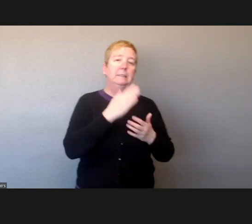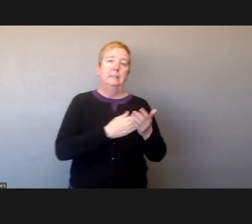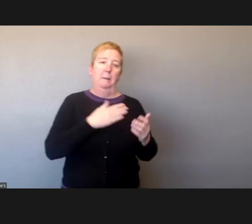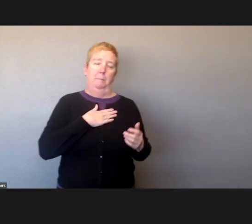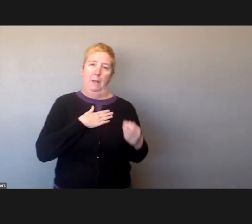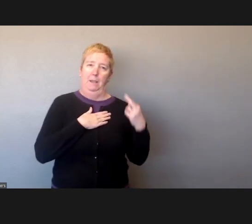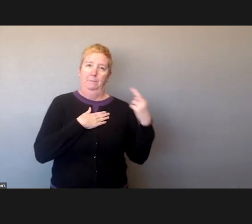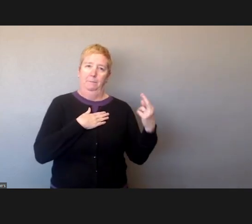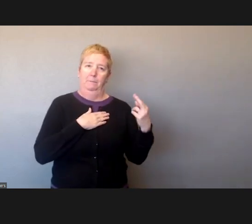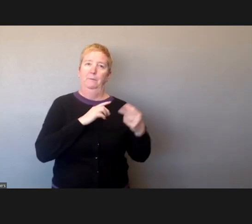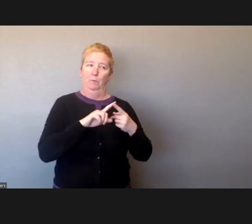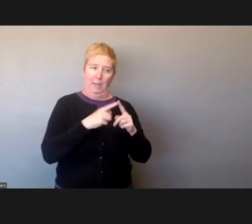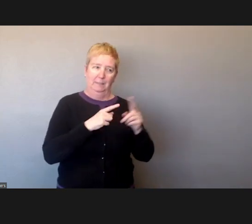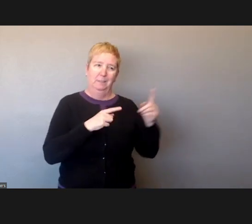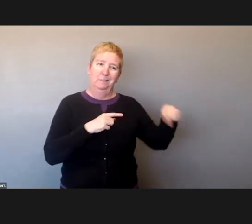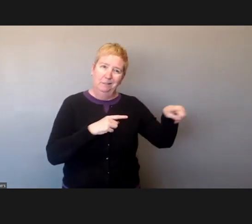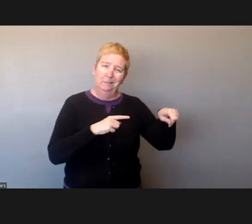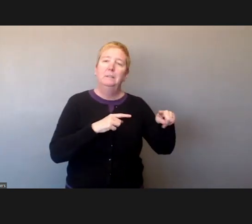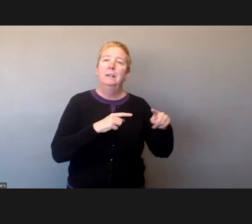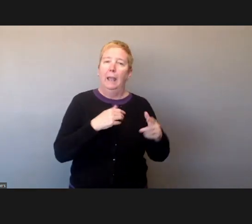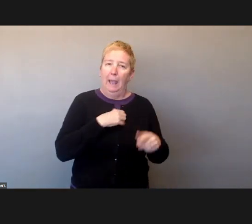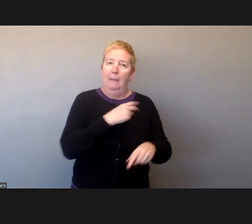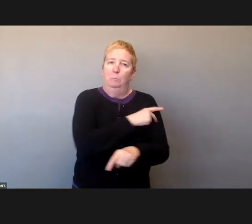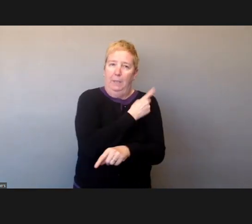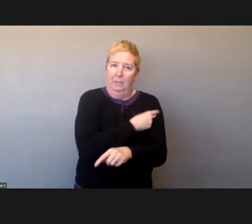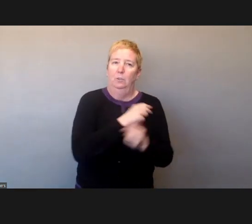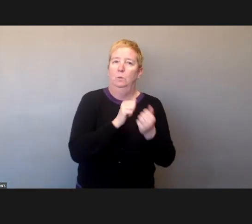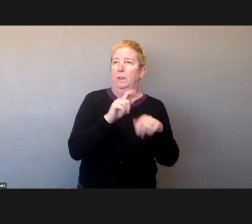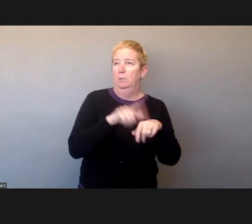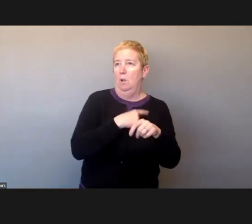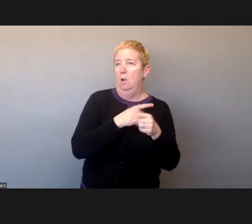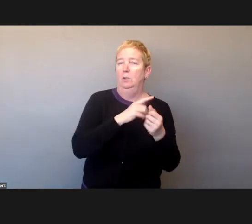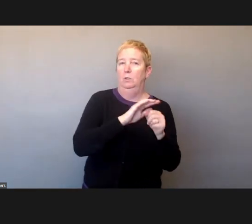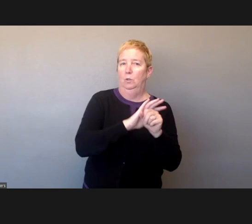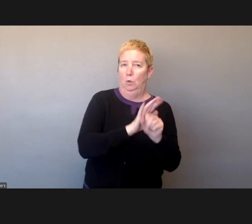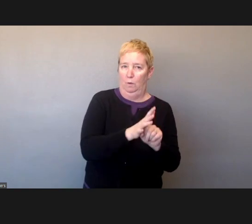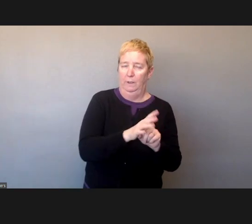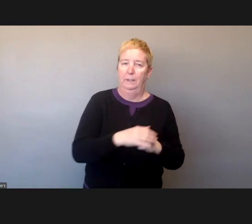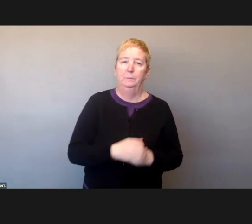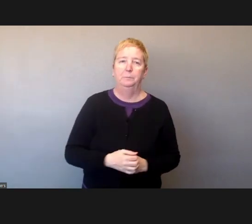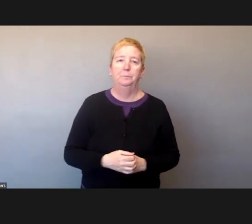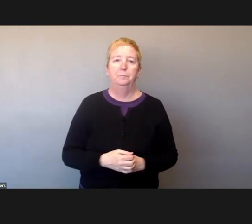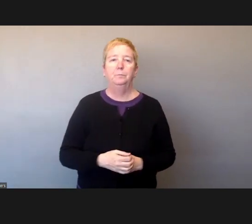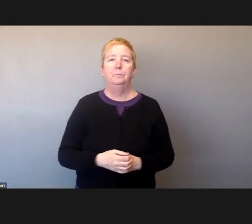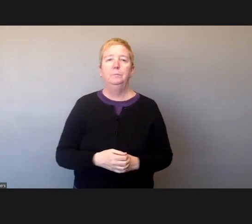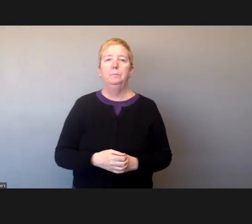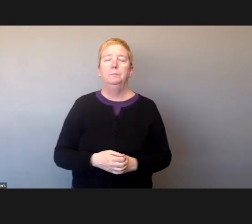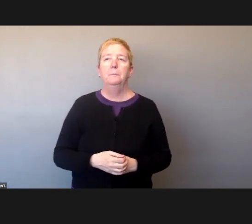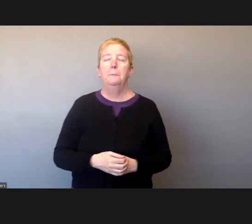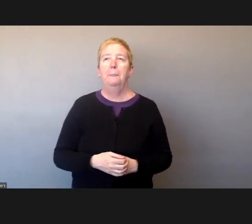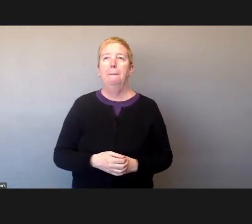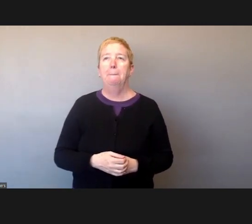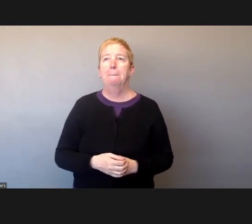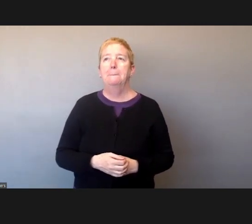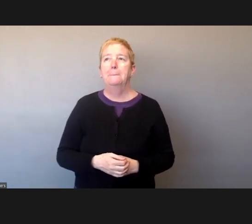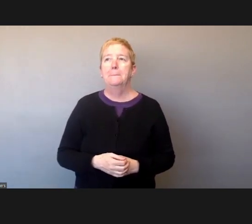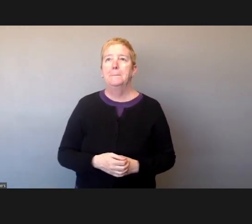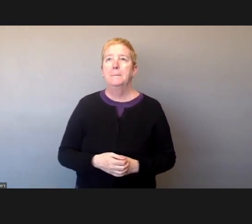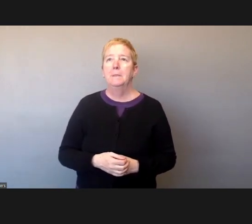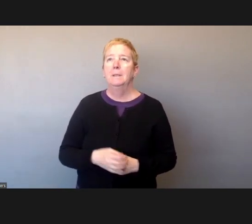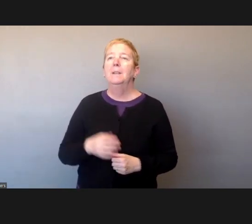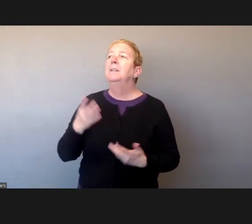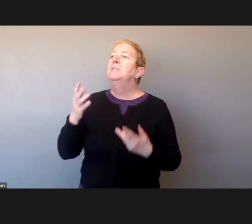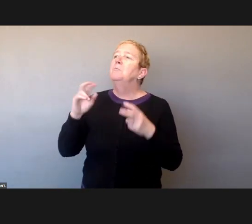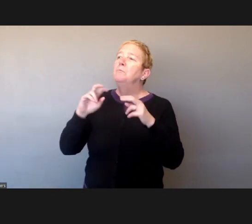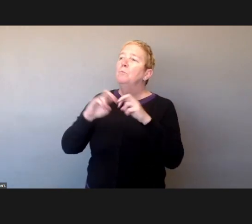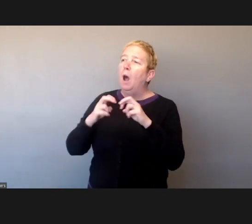are treating patients with long COVID. Most common, the problem is not just persistent